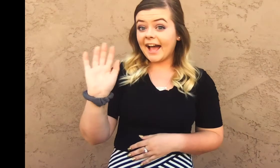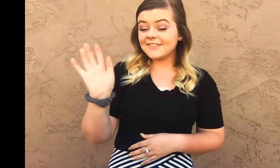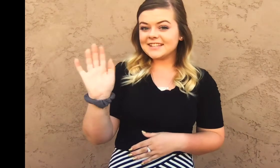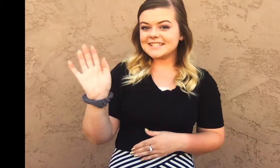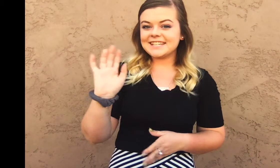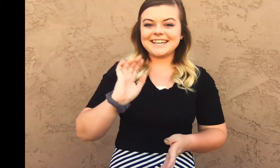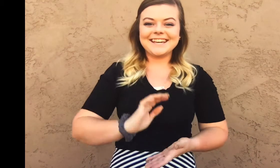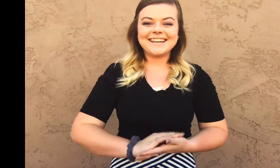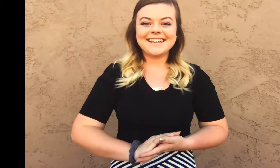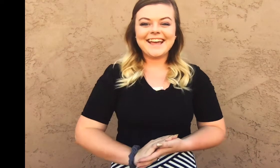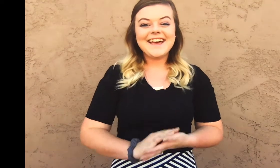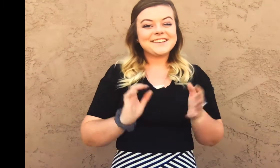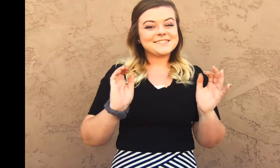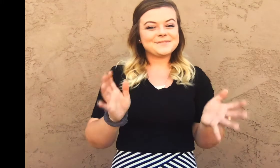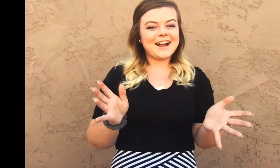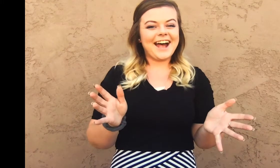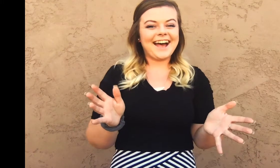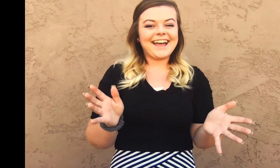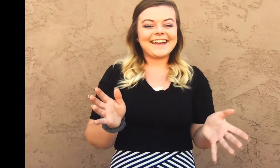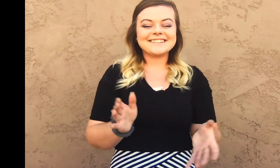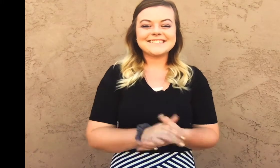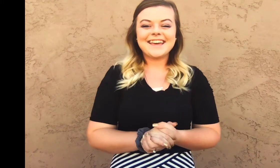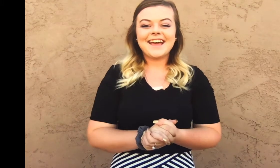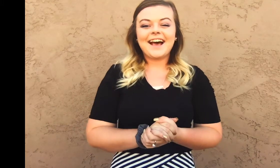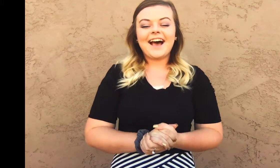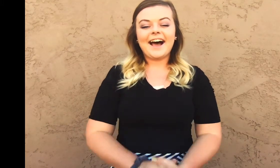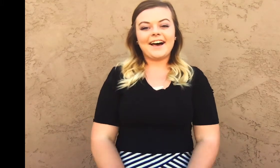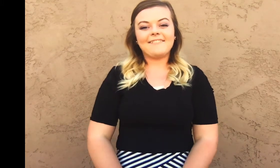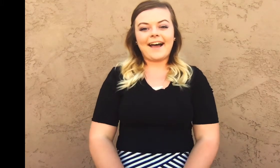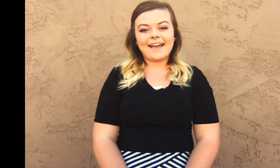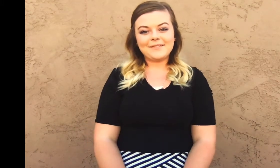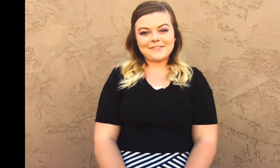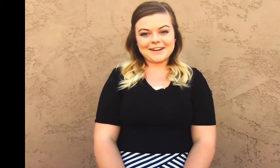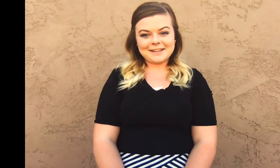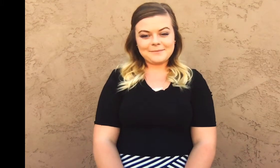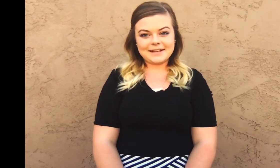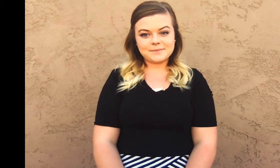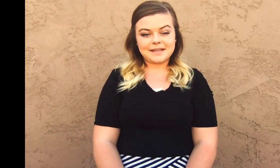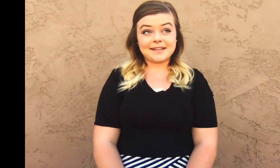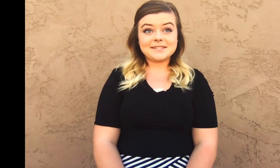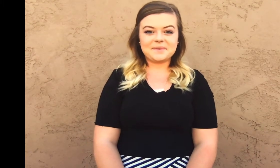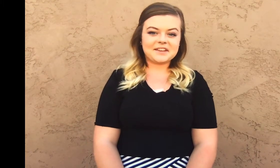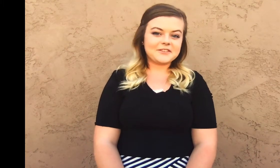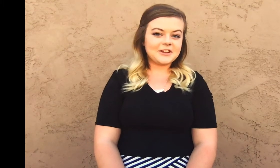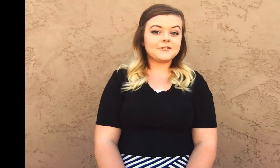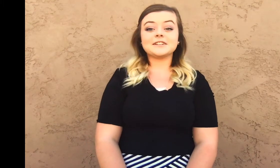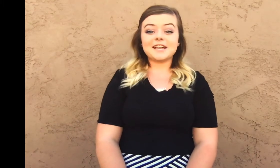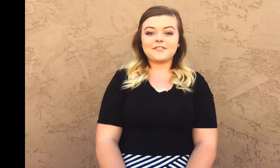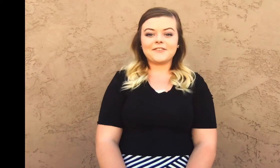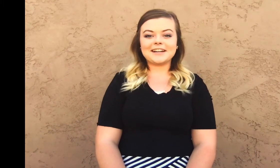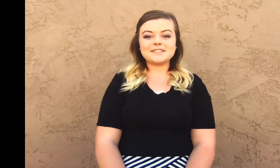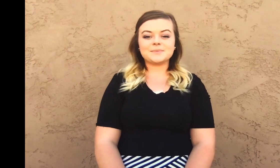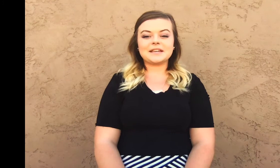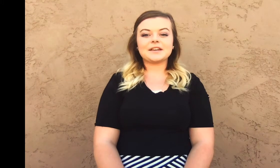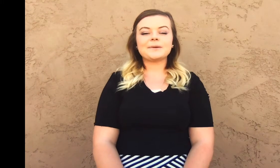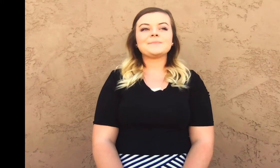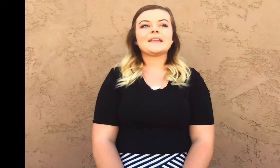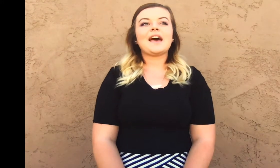Hi, BT! Surprise! I have been working the past weekend to make a video for Deaf Awareness Week.